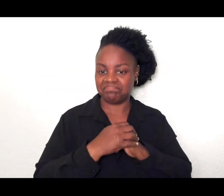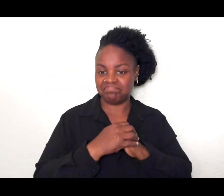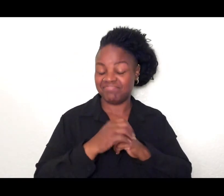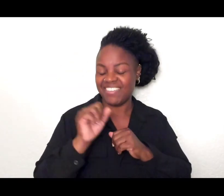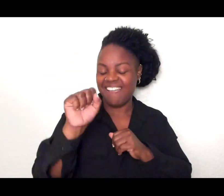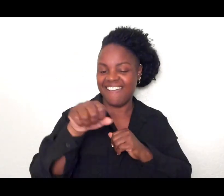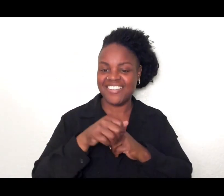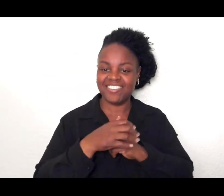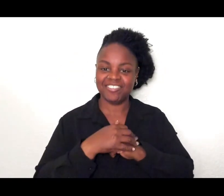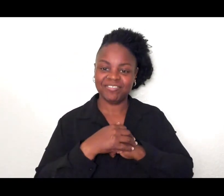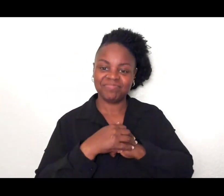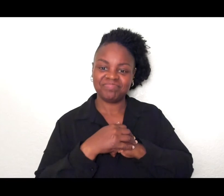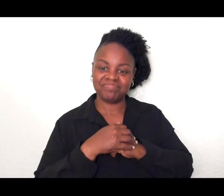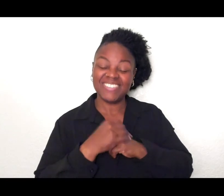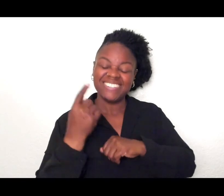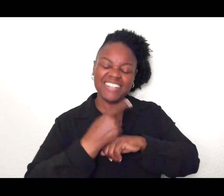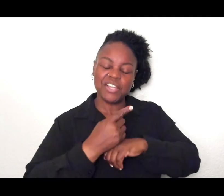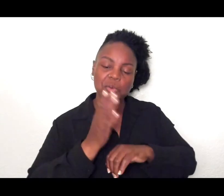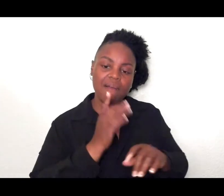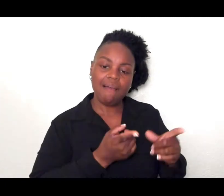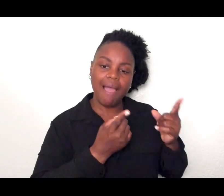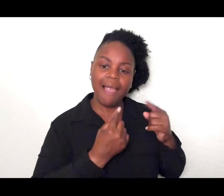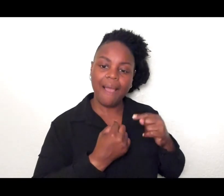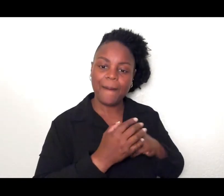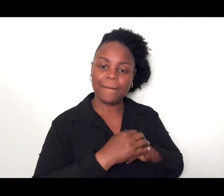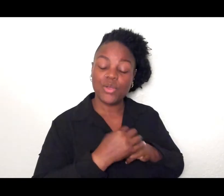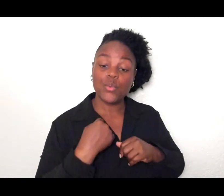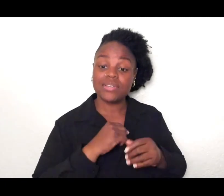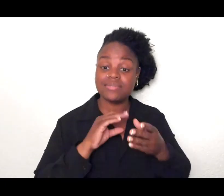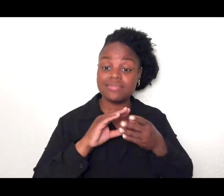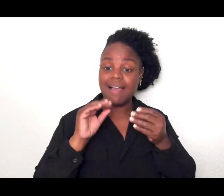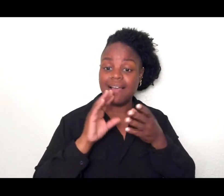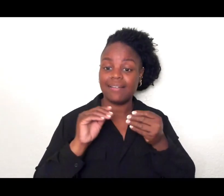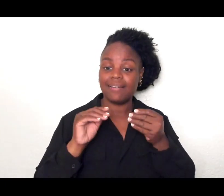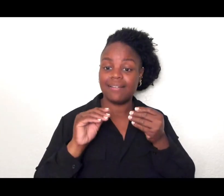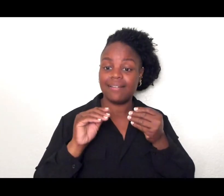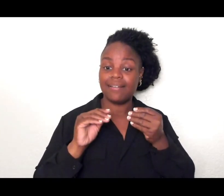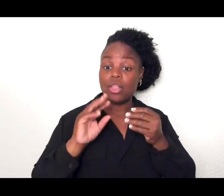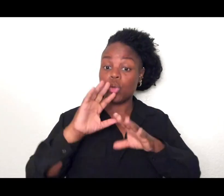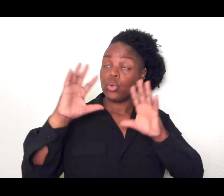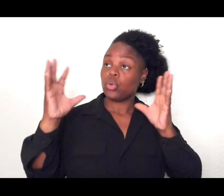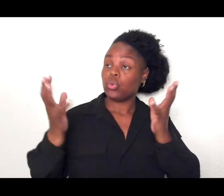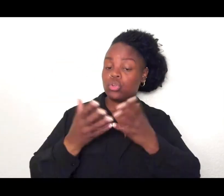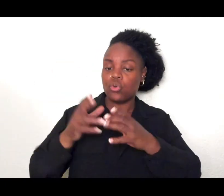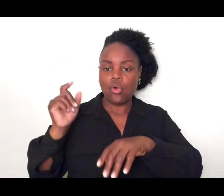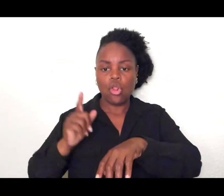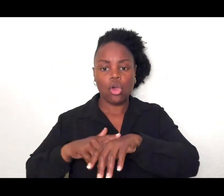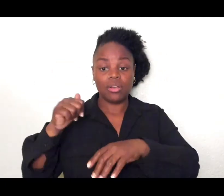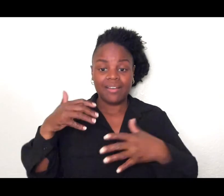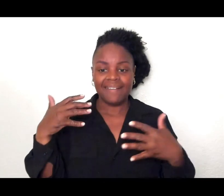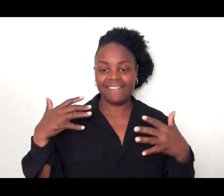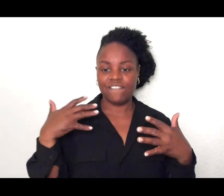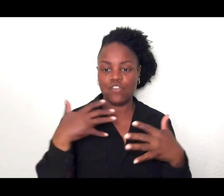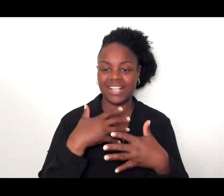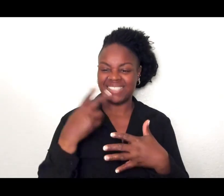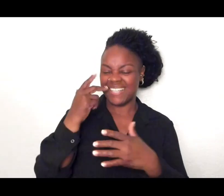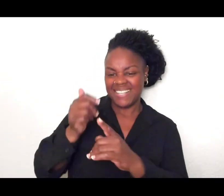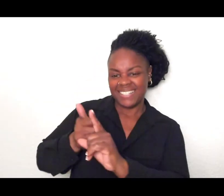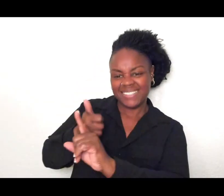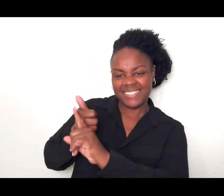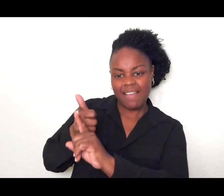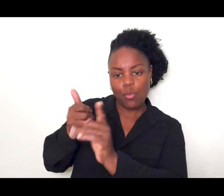the non-disabled world tends to see needing each other as a weakness, but in reality, it's how we stay strong. It